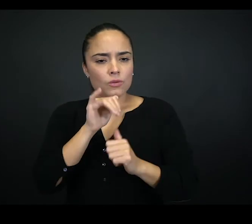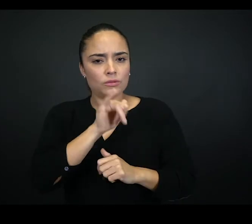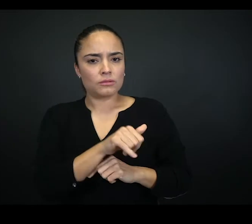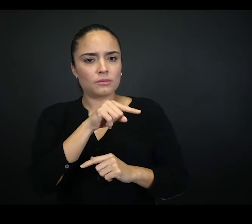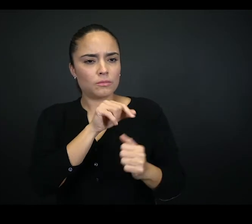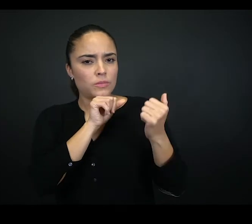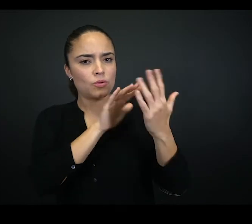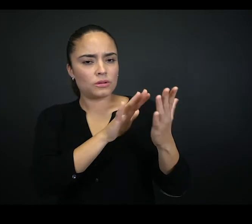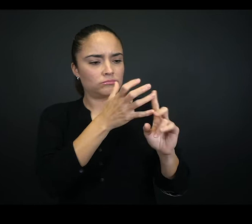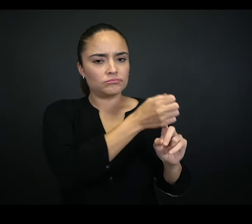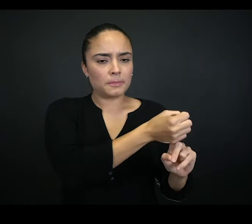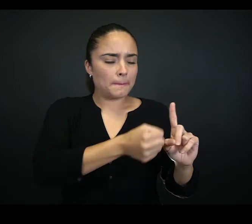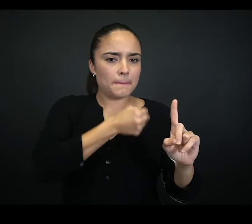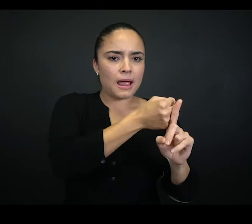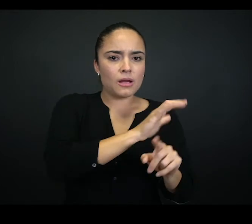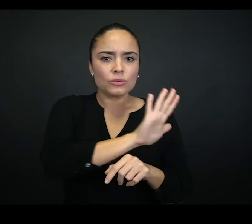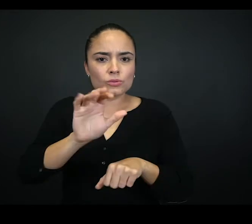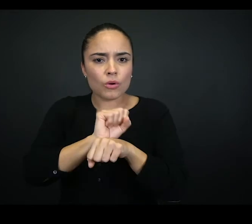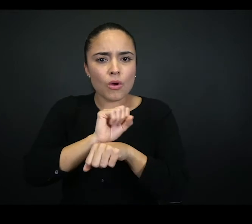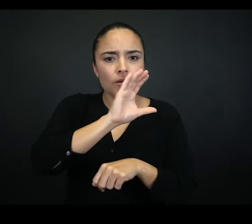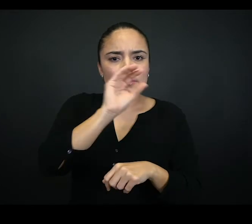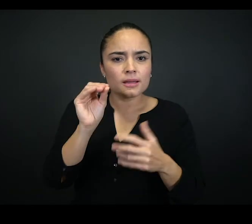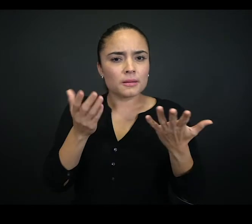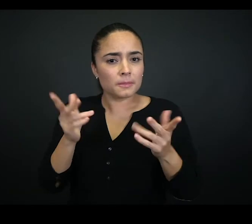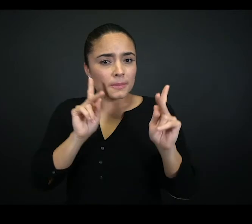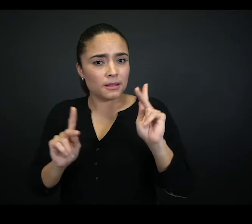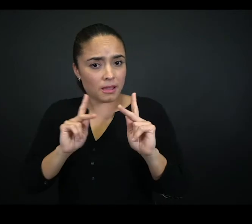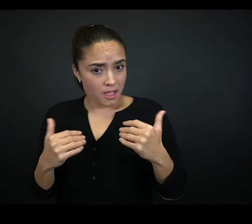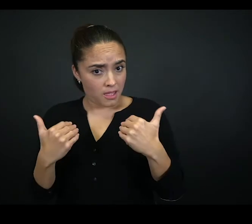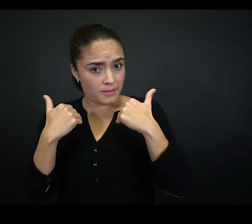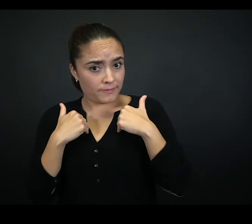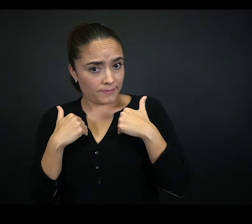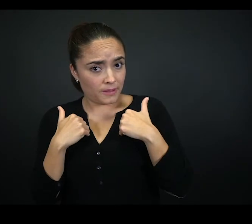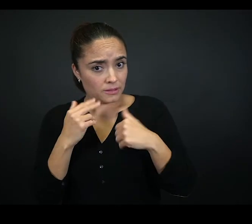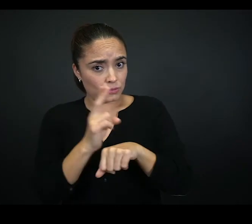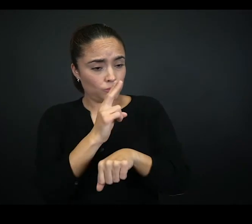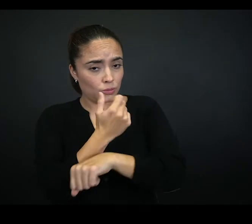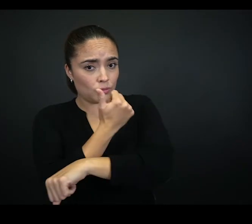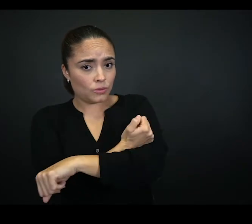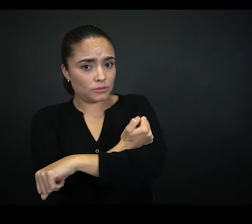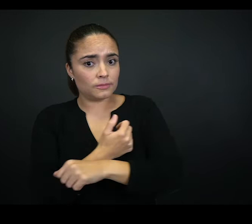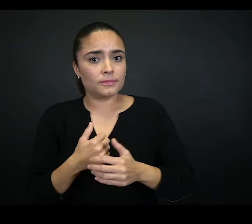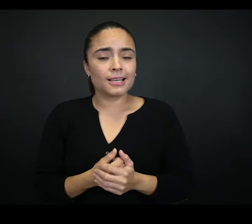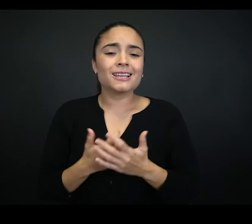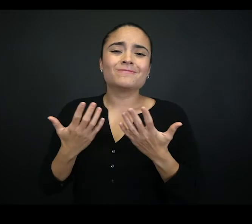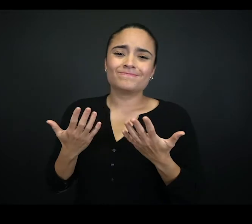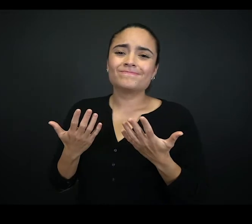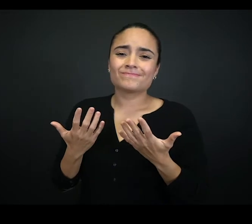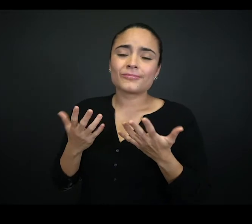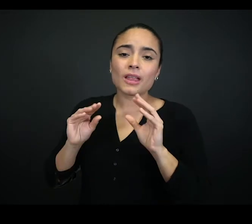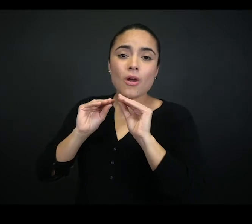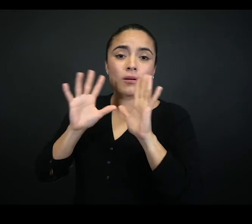think, obviously this is a health issue. People who use drugs need a health